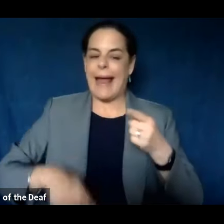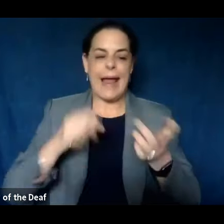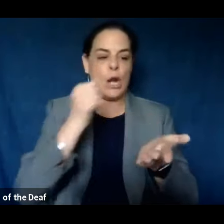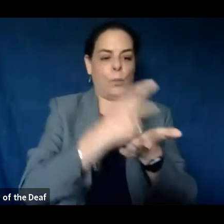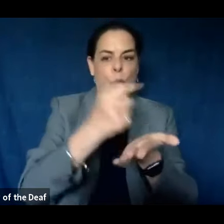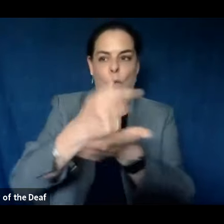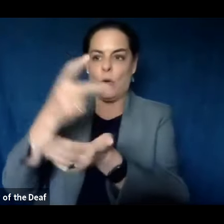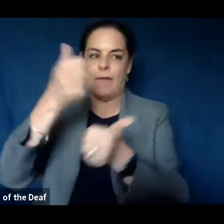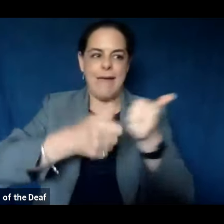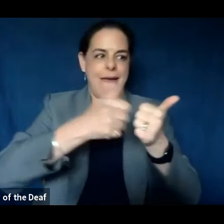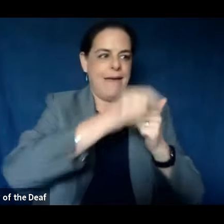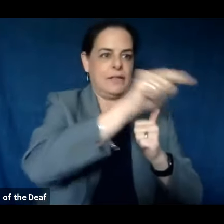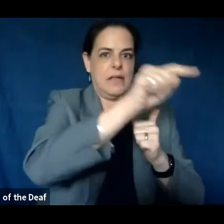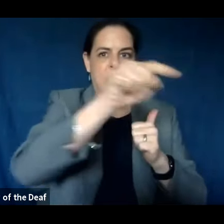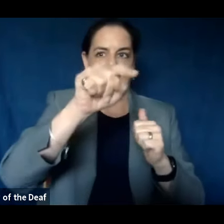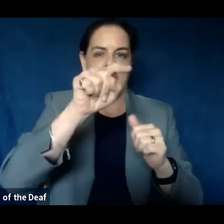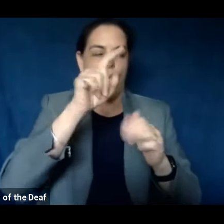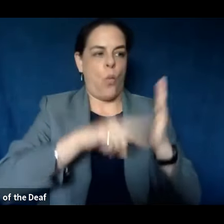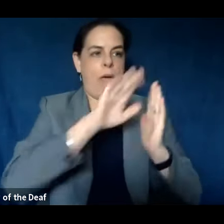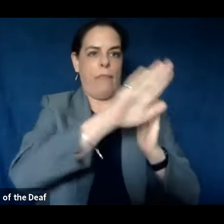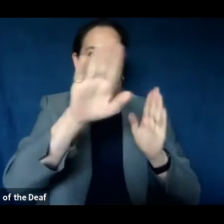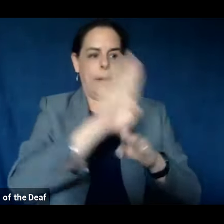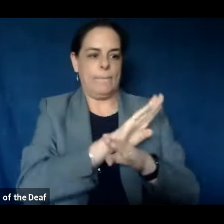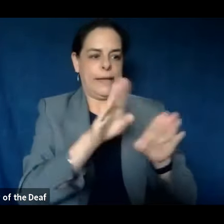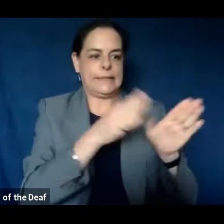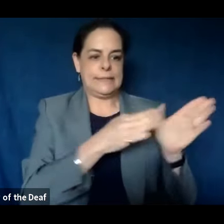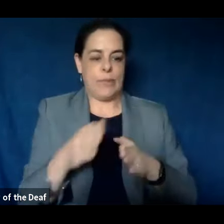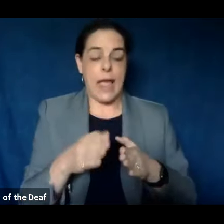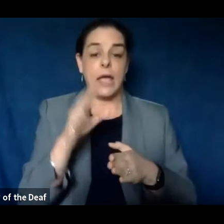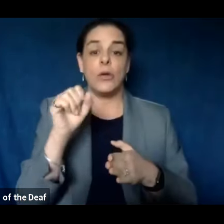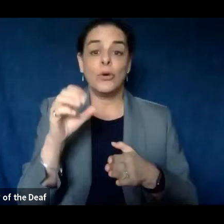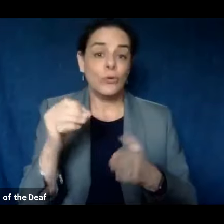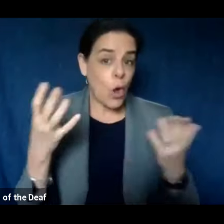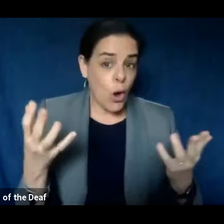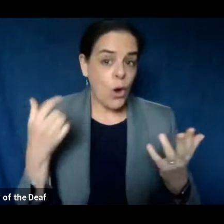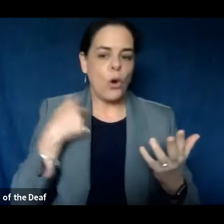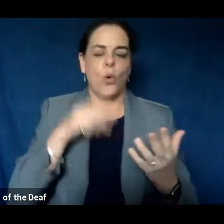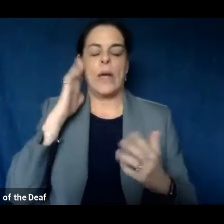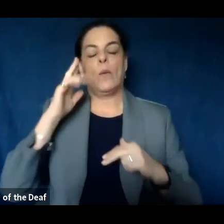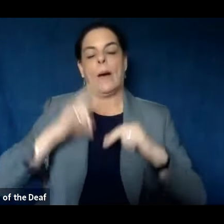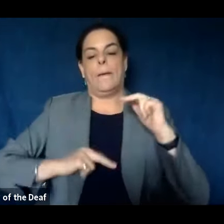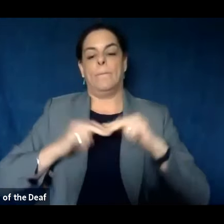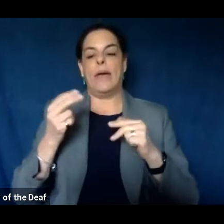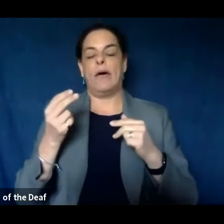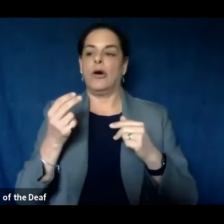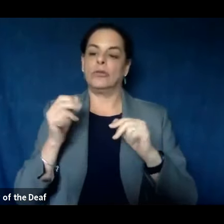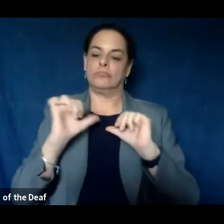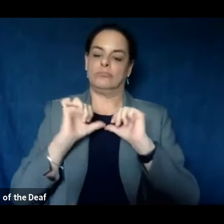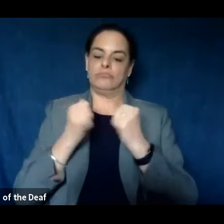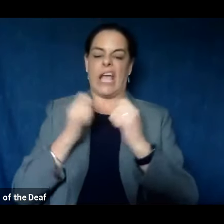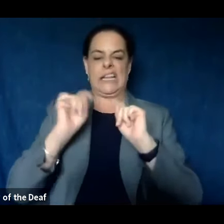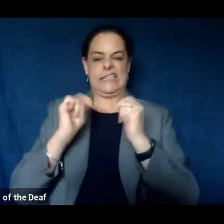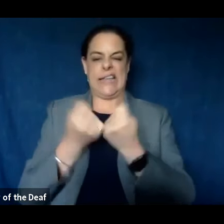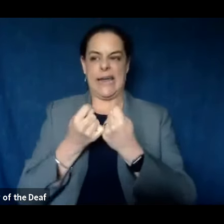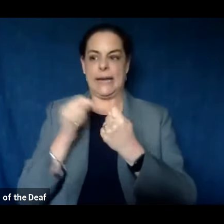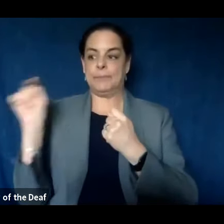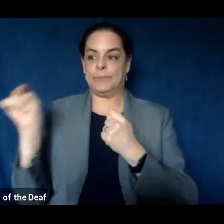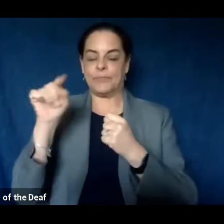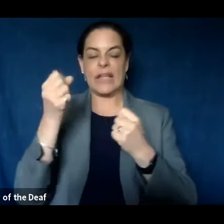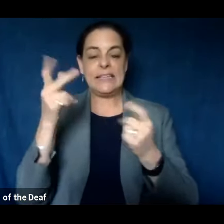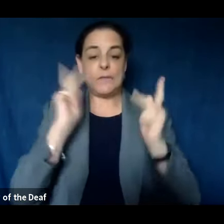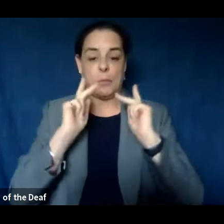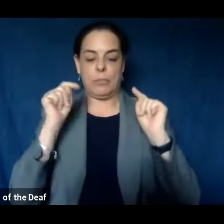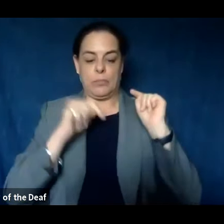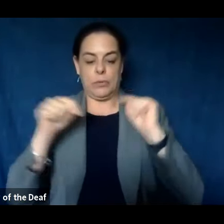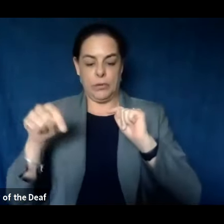feedback. To that end, we are building a multi-agency team to help answer questions and be a point of contact for